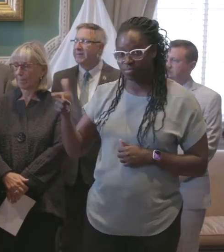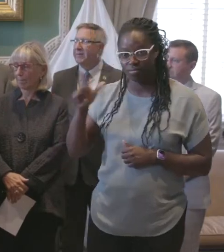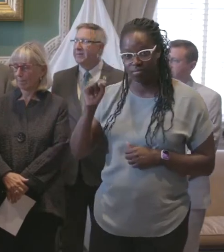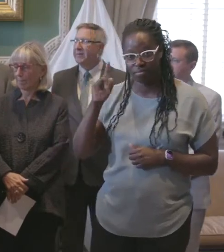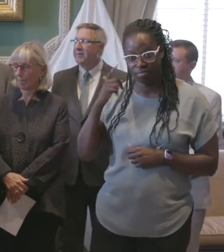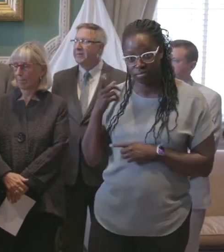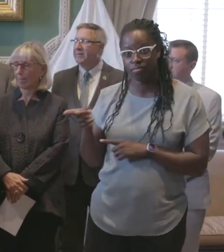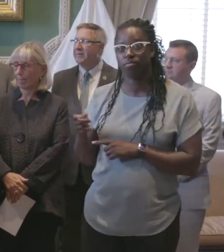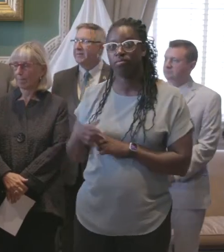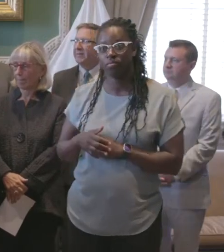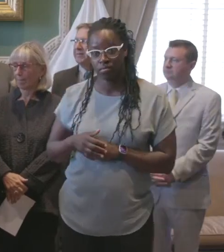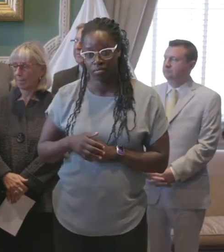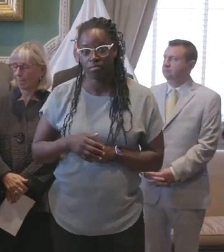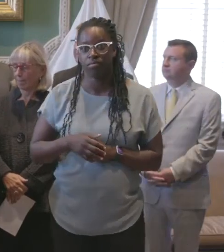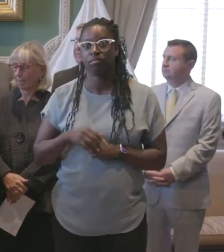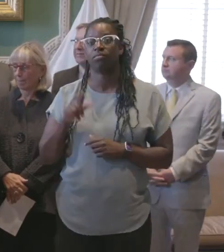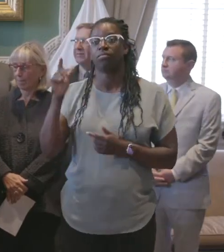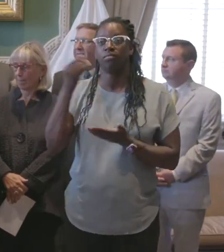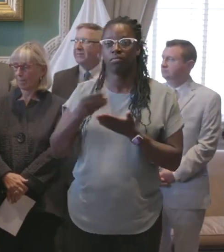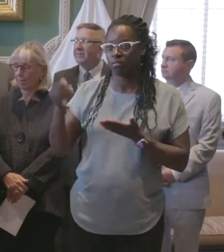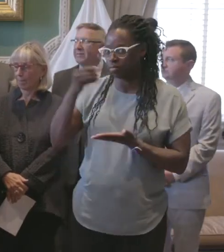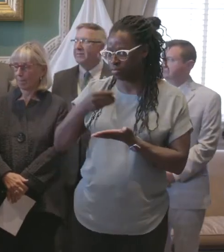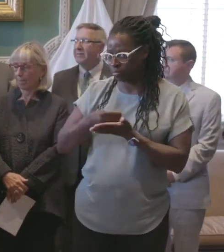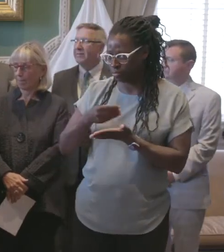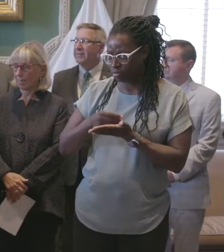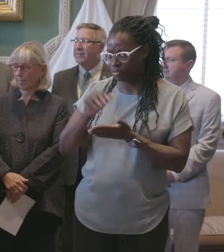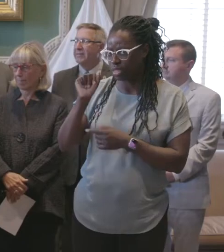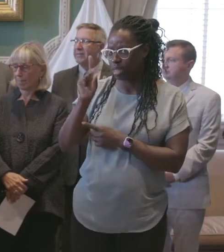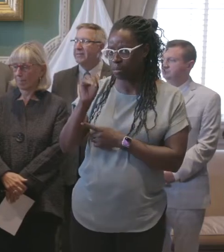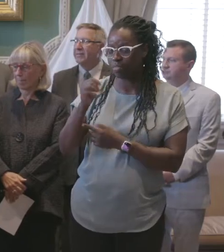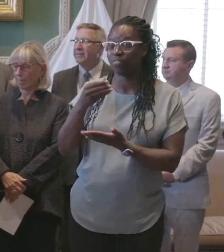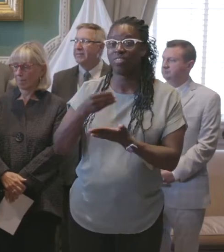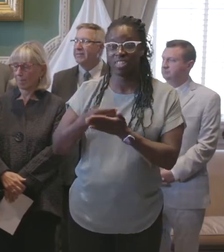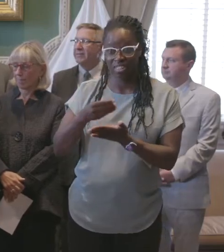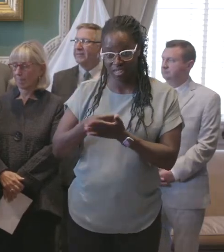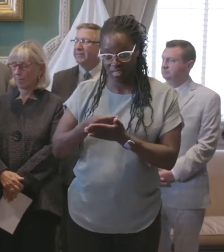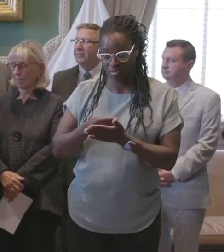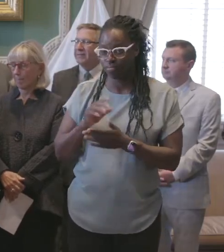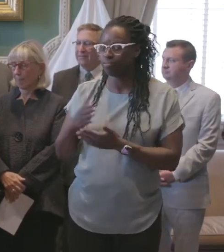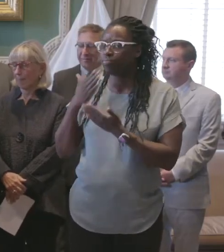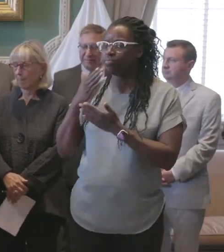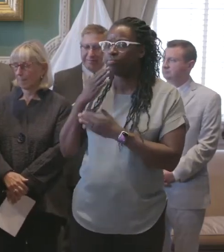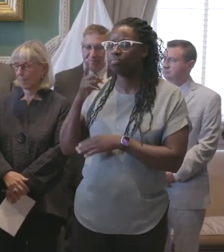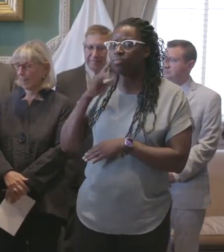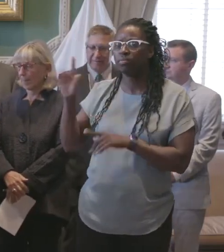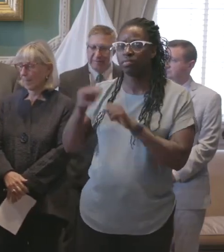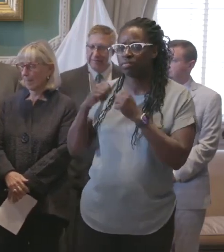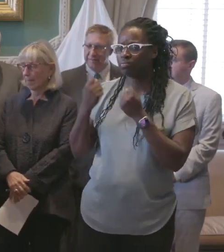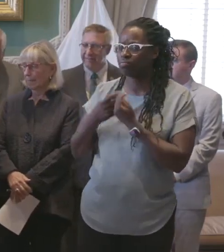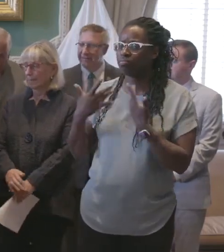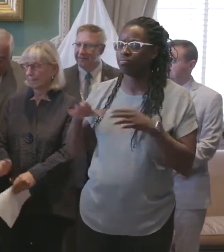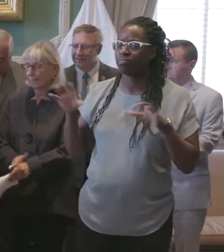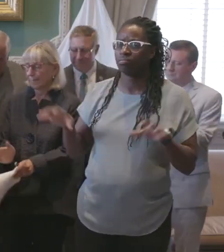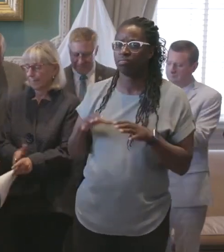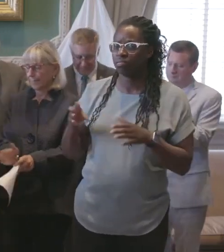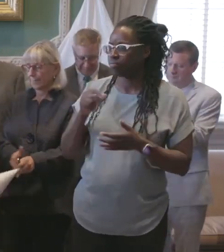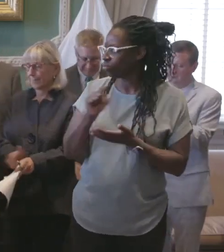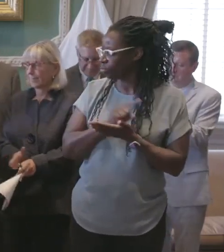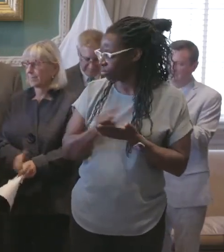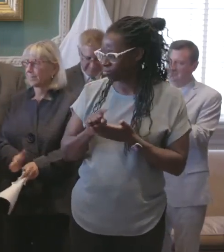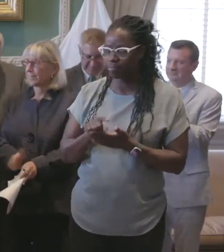again, thank you, Secretary Gorzkowicz, to you and your team for all the work over the last several weeks. Thank you.